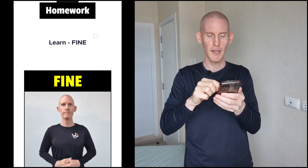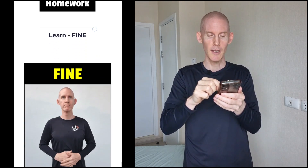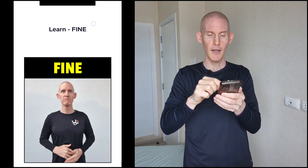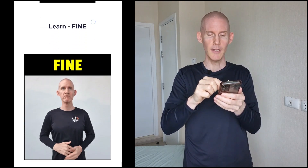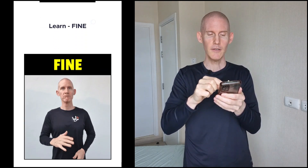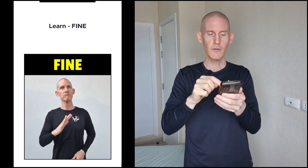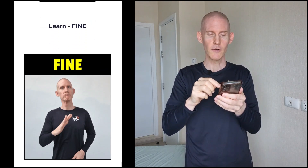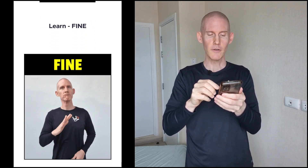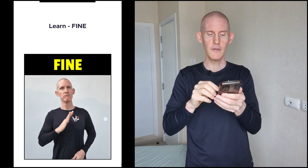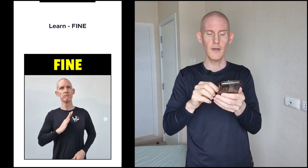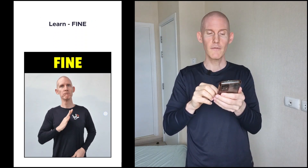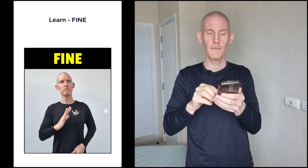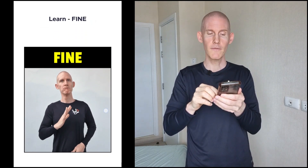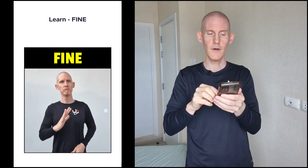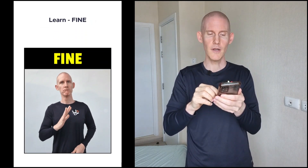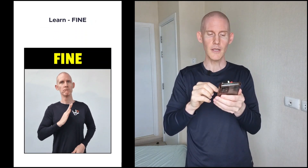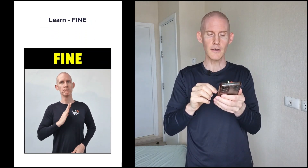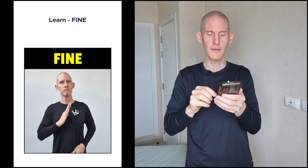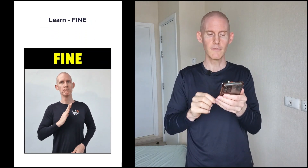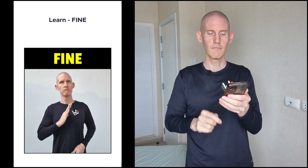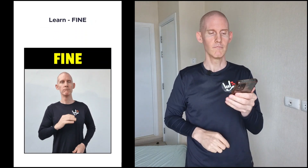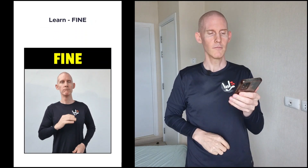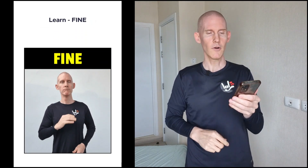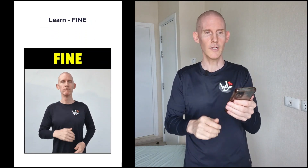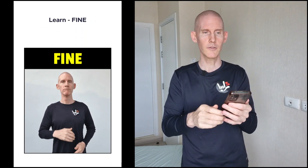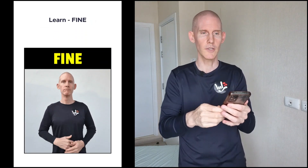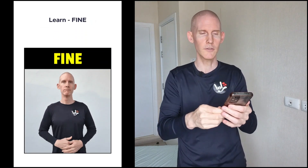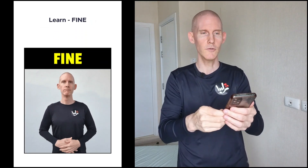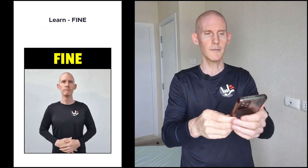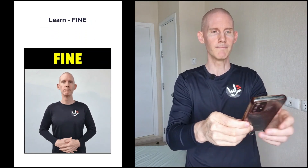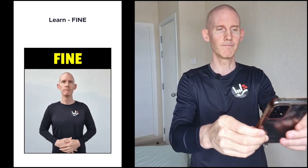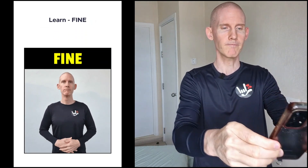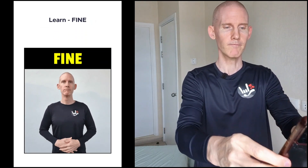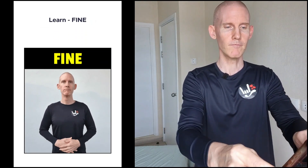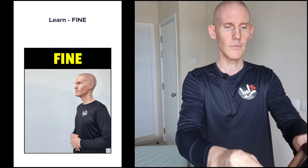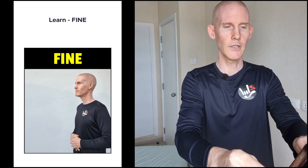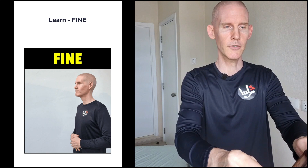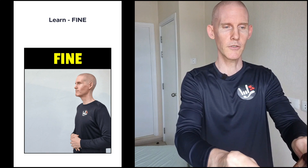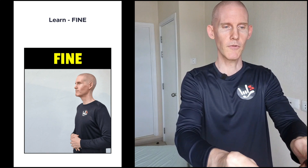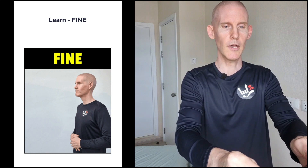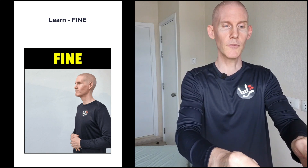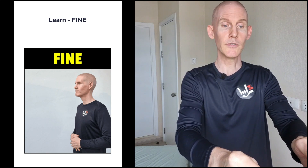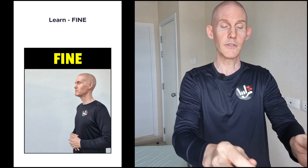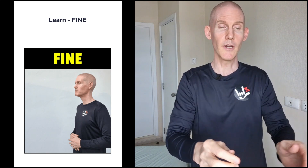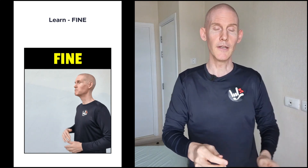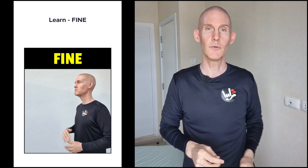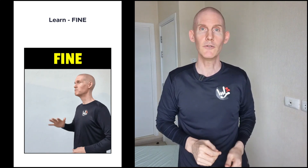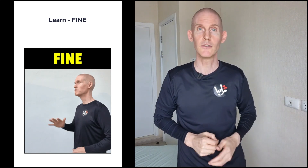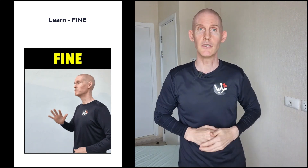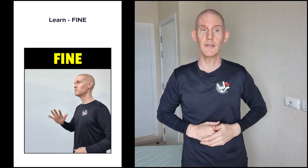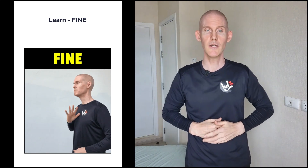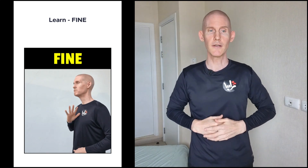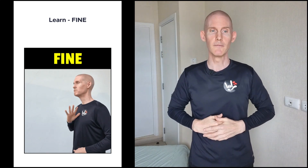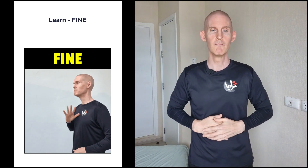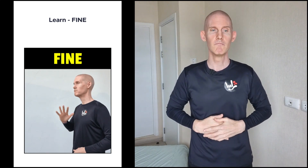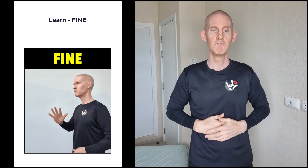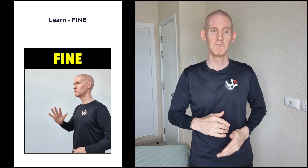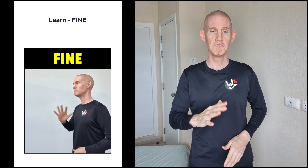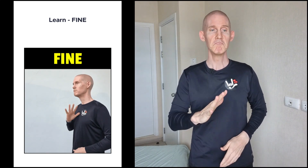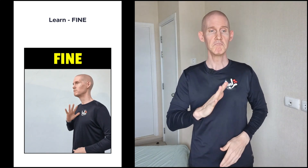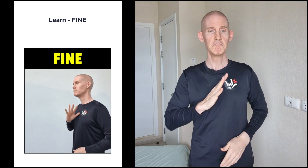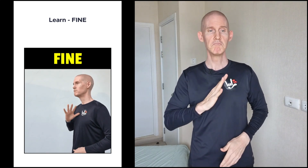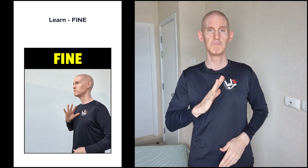page and learn fine. All right, so let's do it. Let's just follow and sign what you see there.